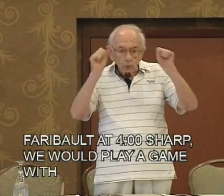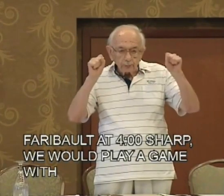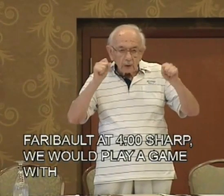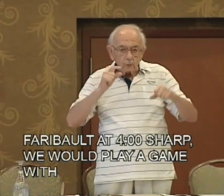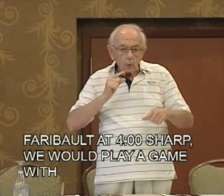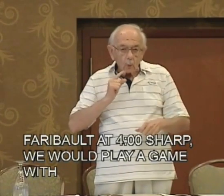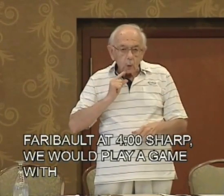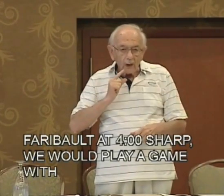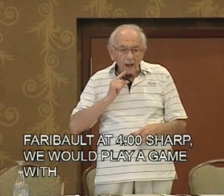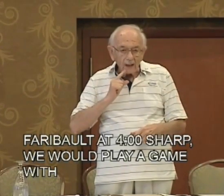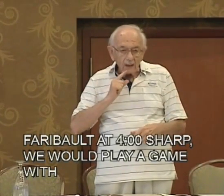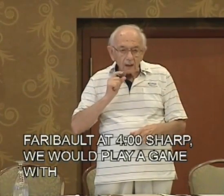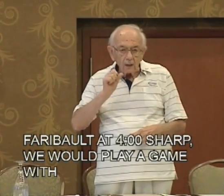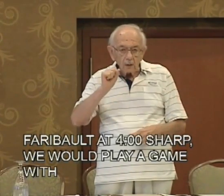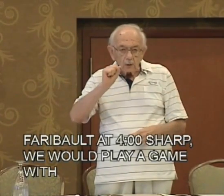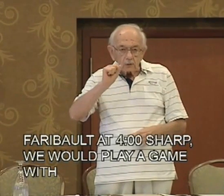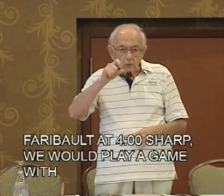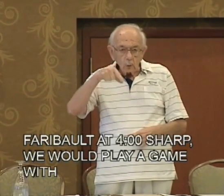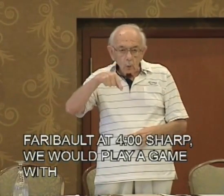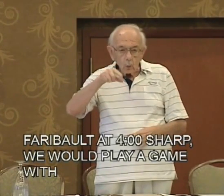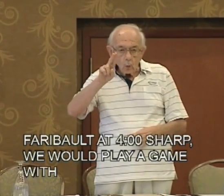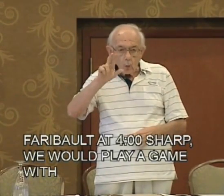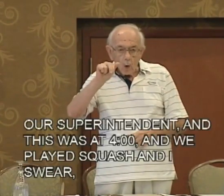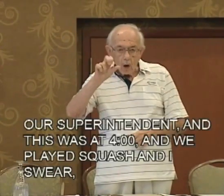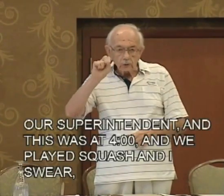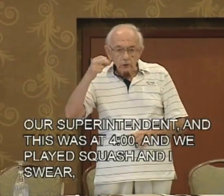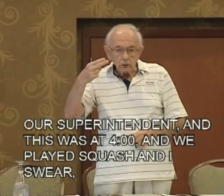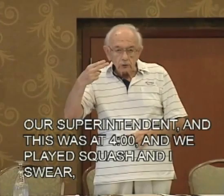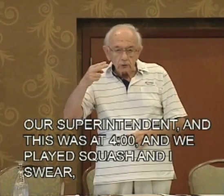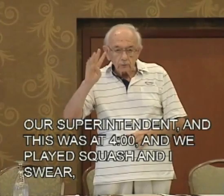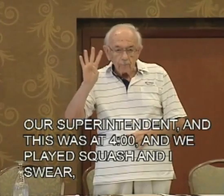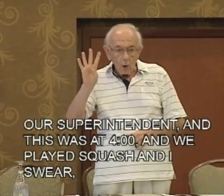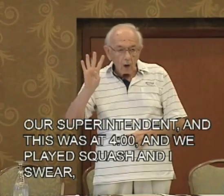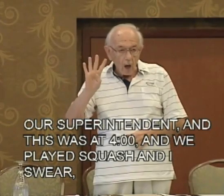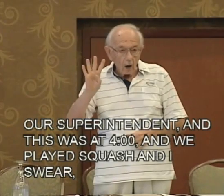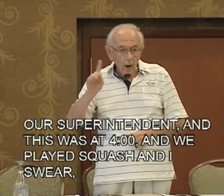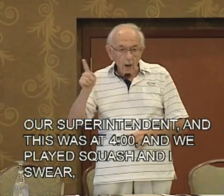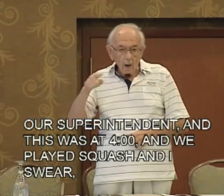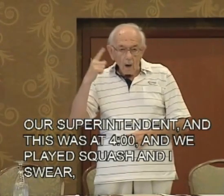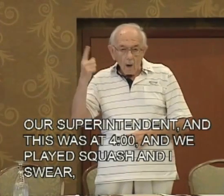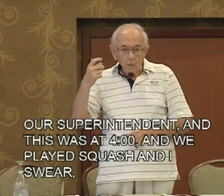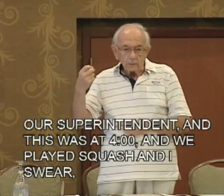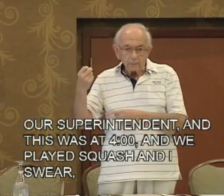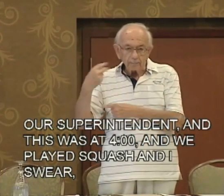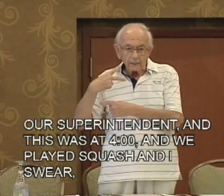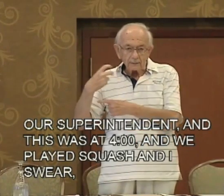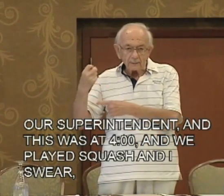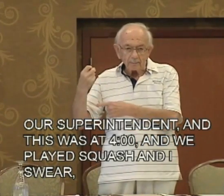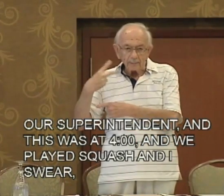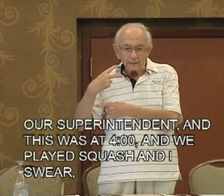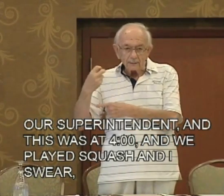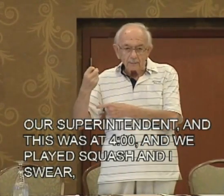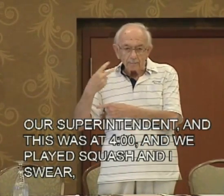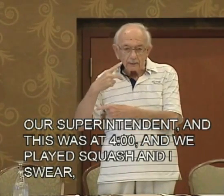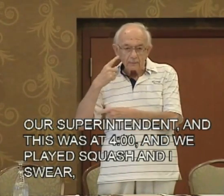play a game with our superintendent and this was at four o'clock and we were